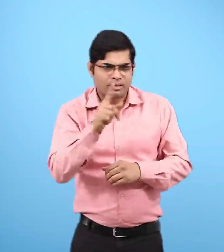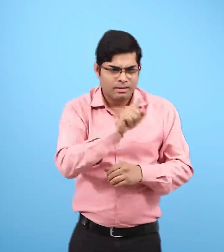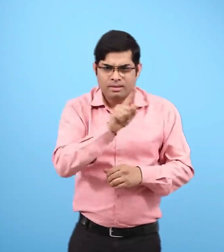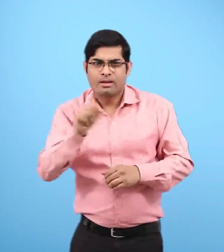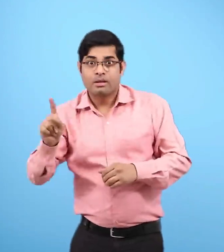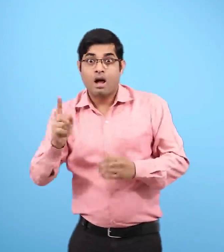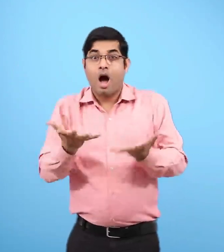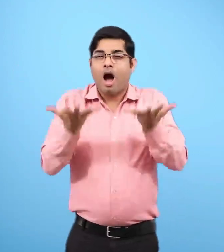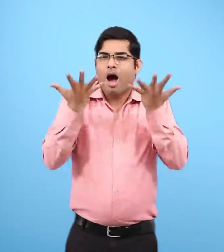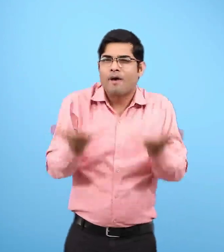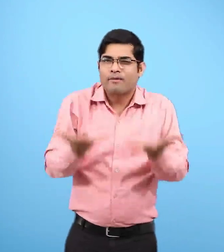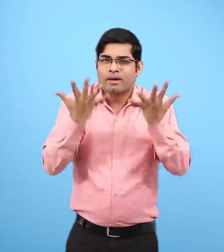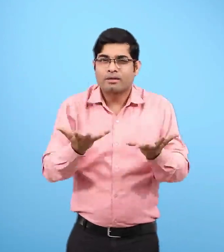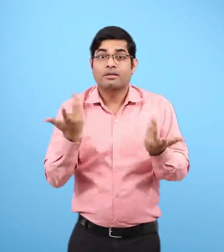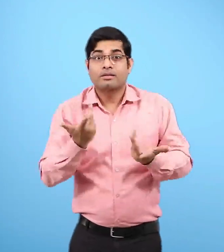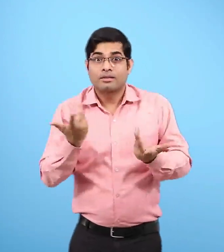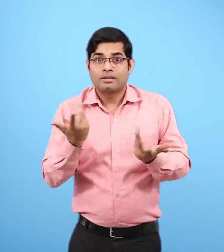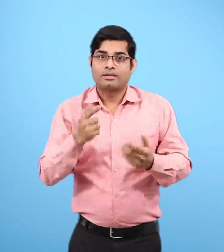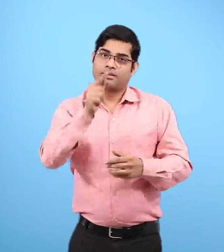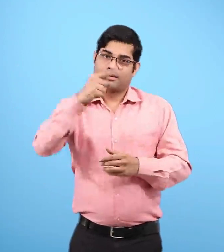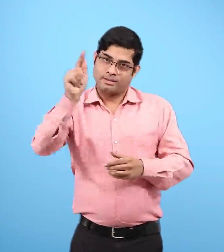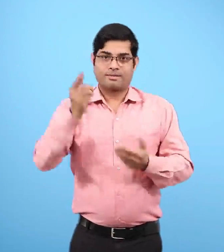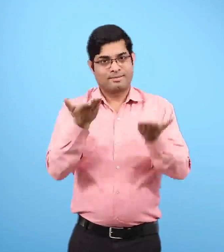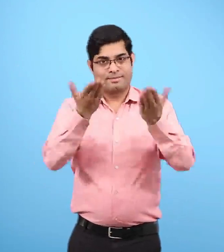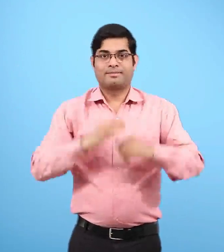You have to tell which one is the heaviest.